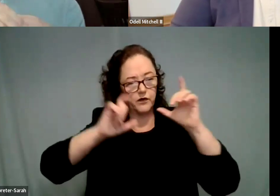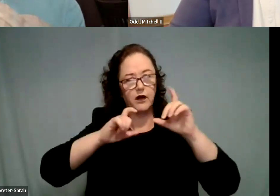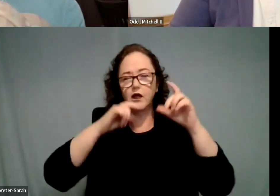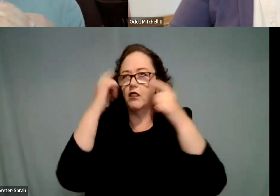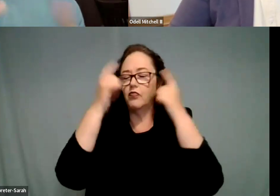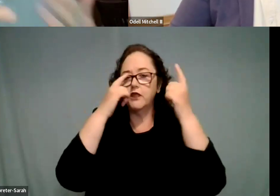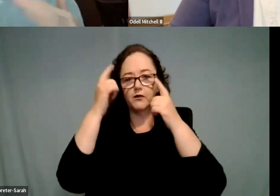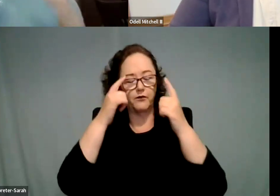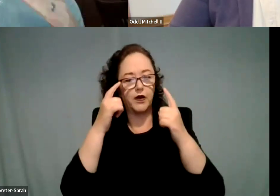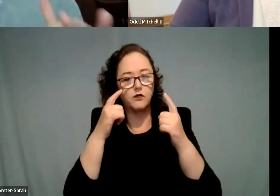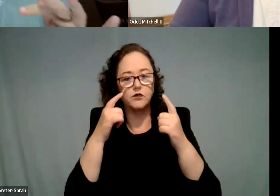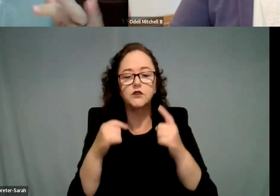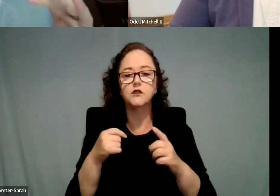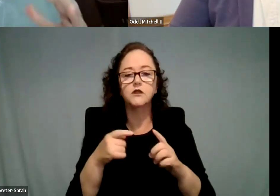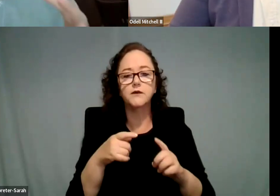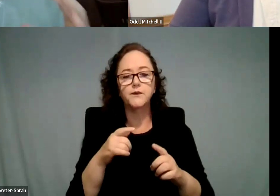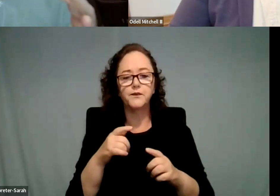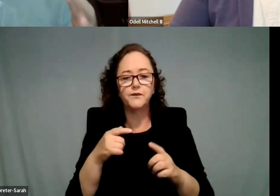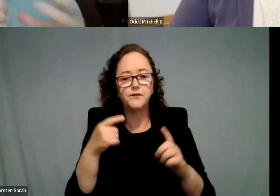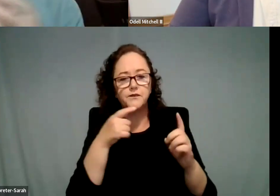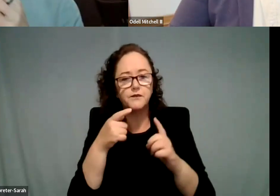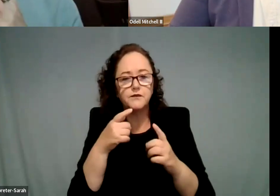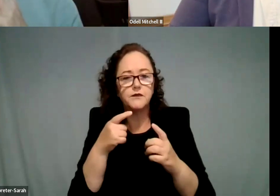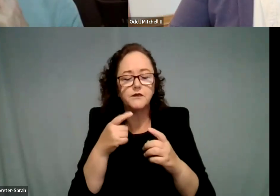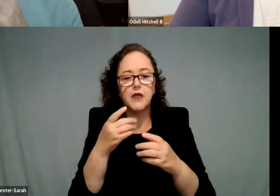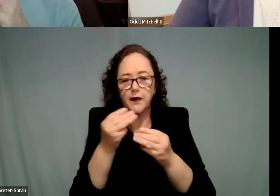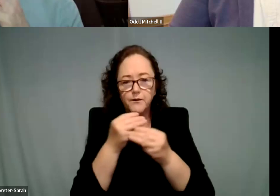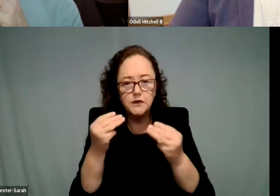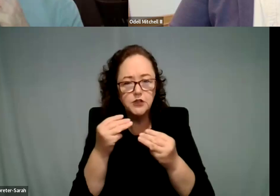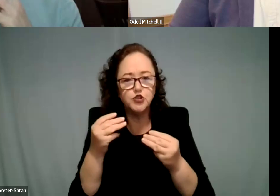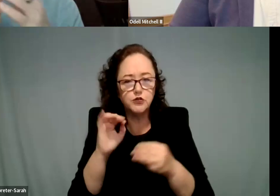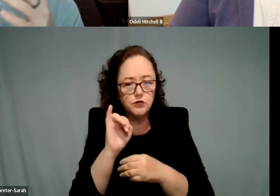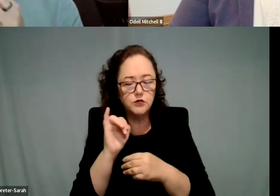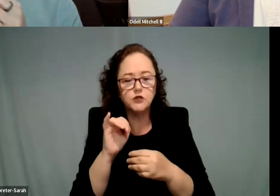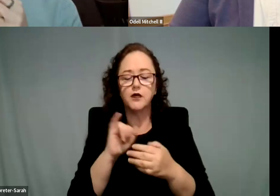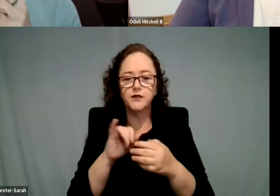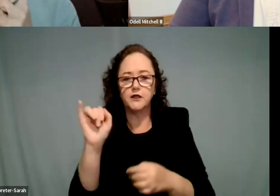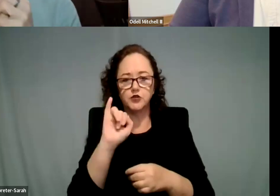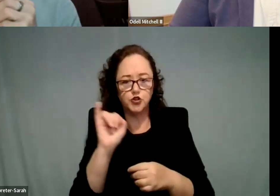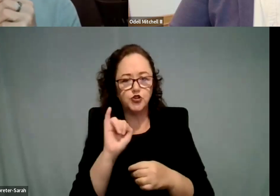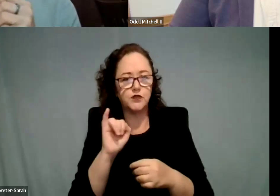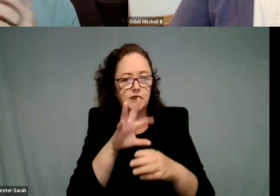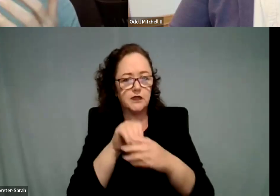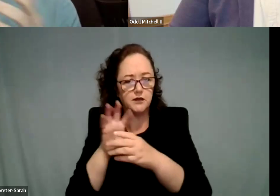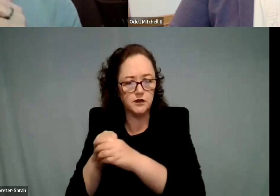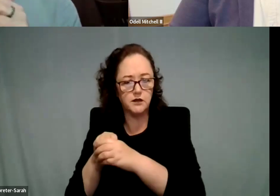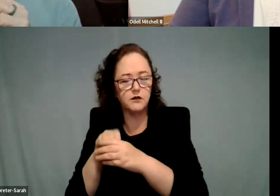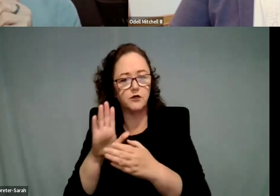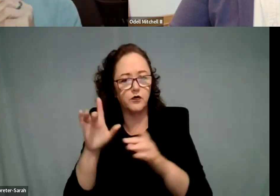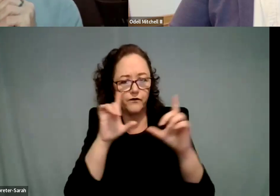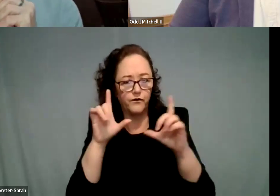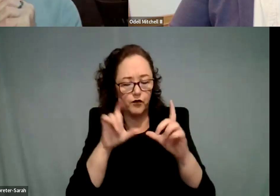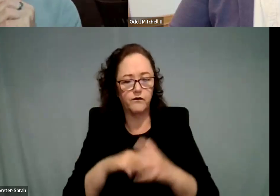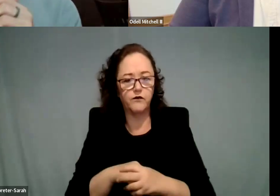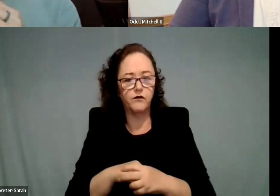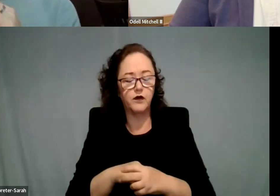and omissions insurance, which will actually insure the content of your photographs. And of course, if you